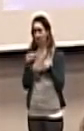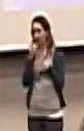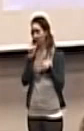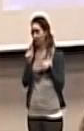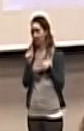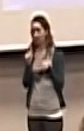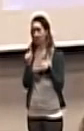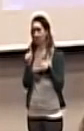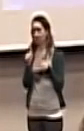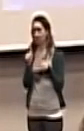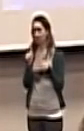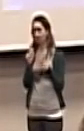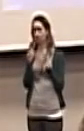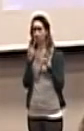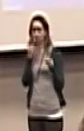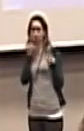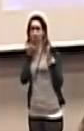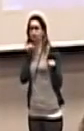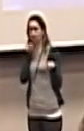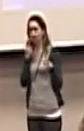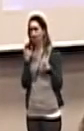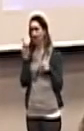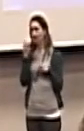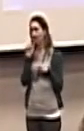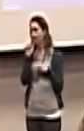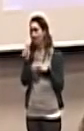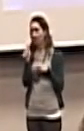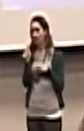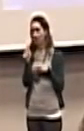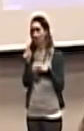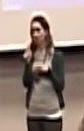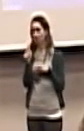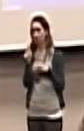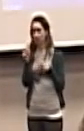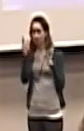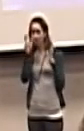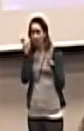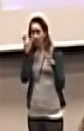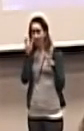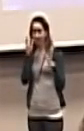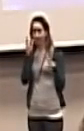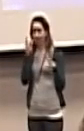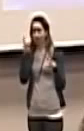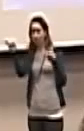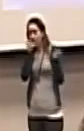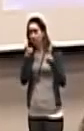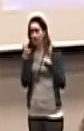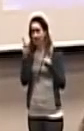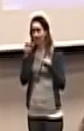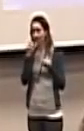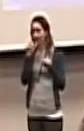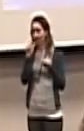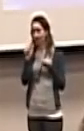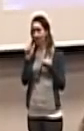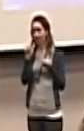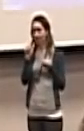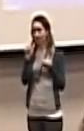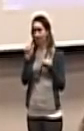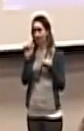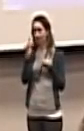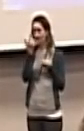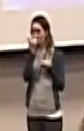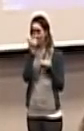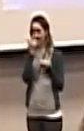not a demeaning despot. He is not a demonic dictator. He is not a narcissistic